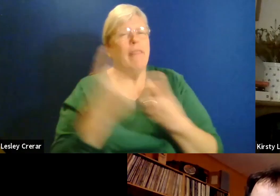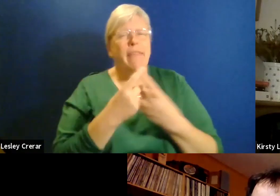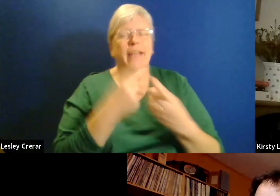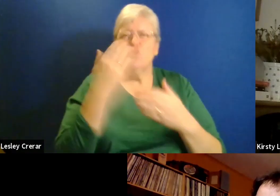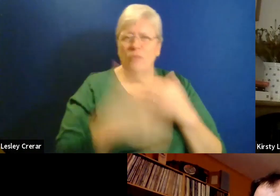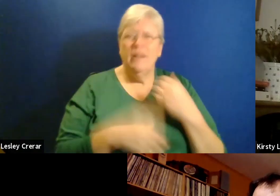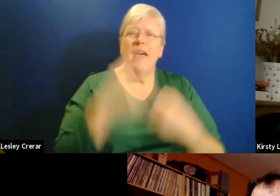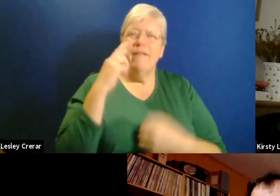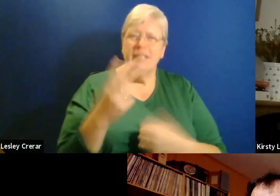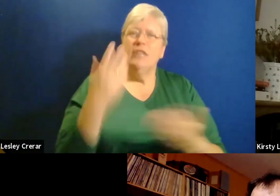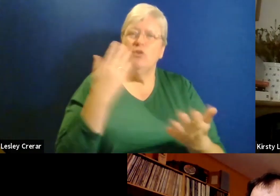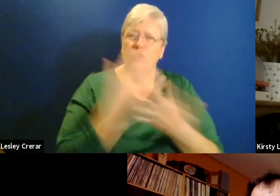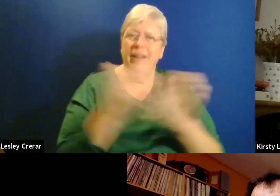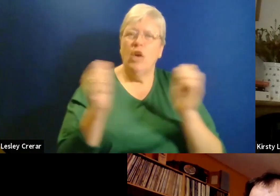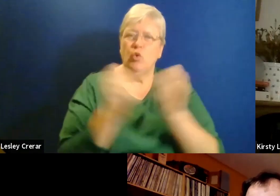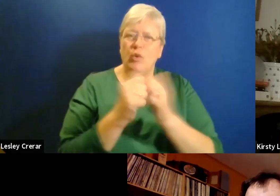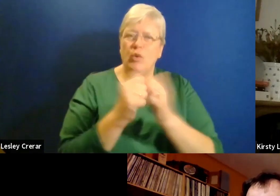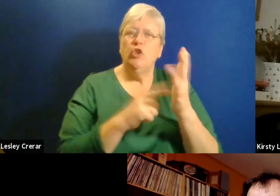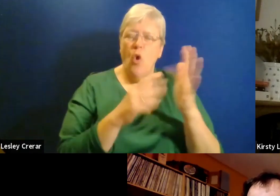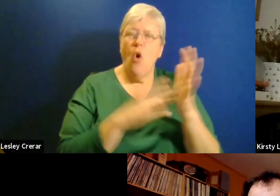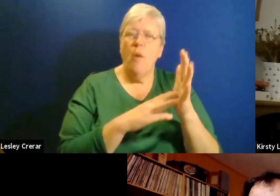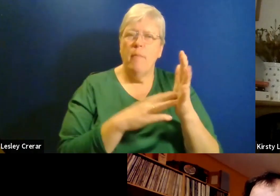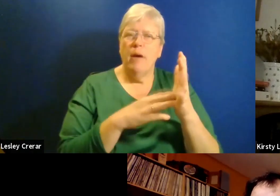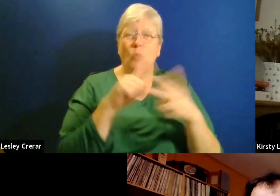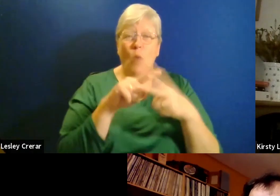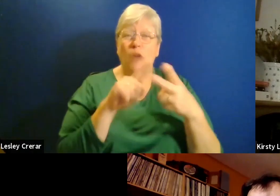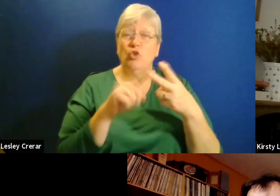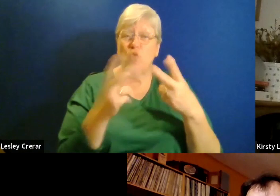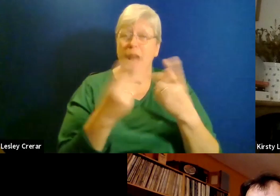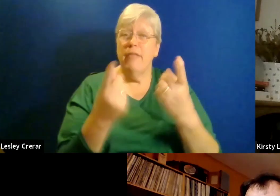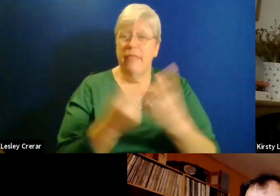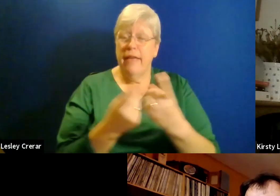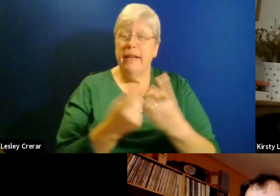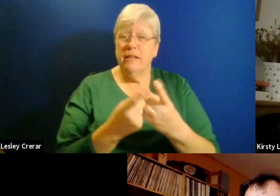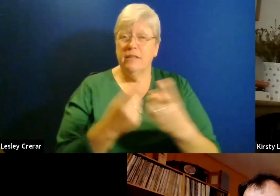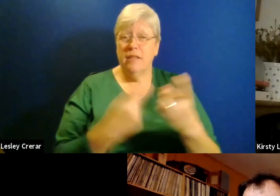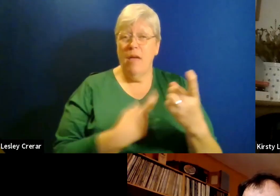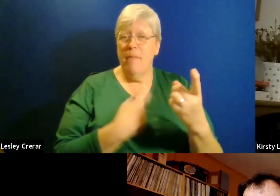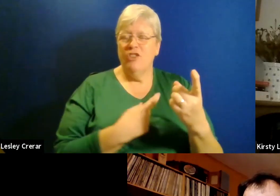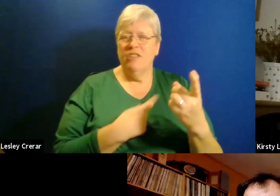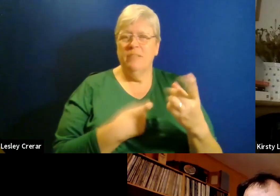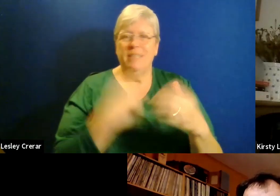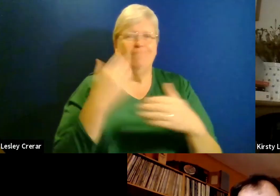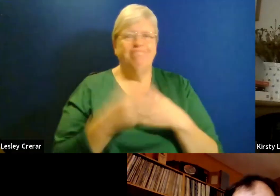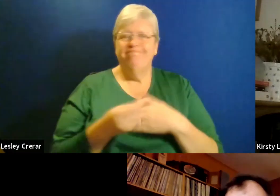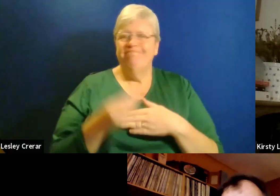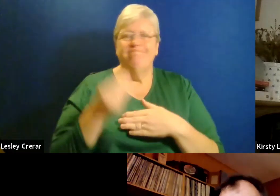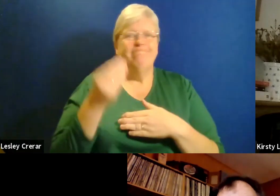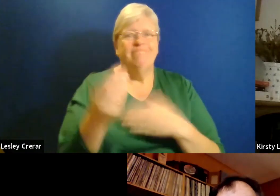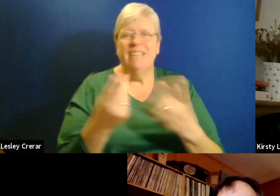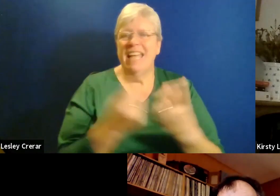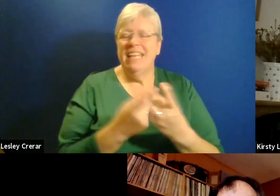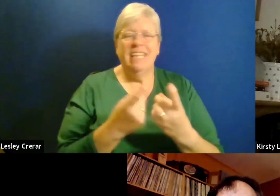echo Tom's point. I mean, a couple of other things. I personally wouldn't ever submit anything that I